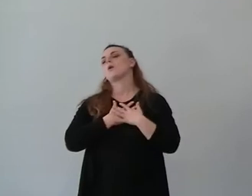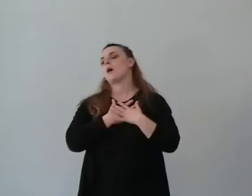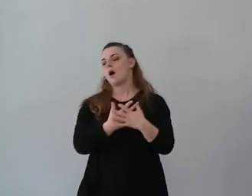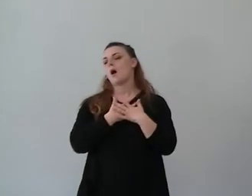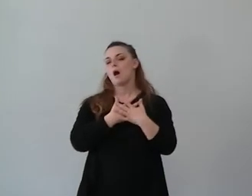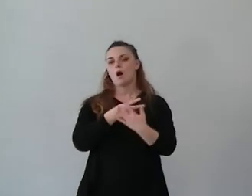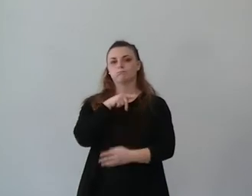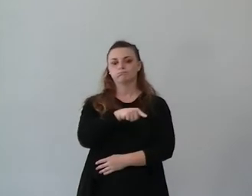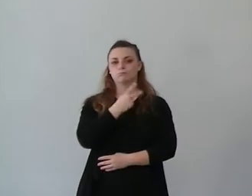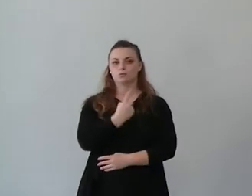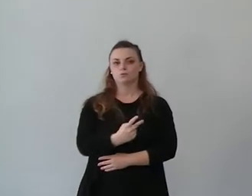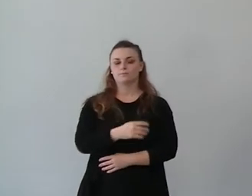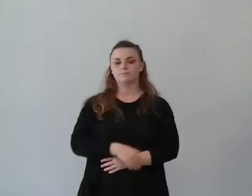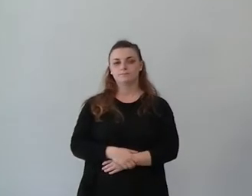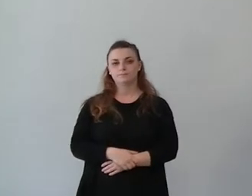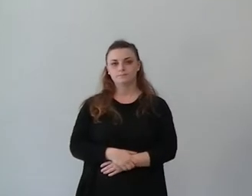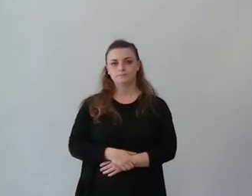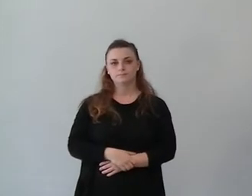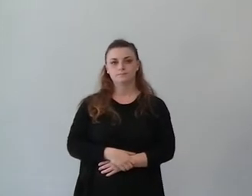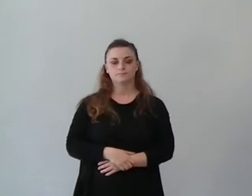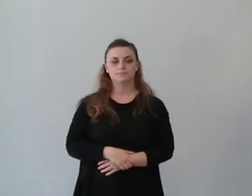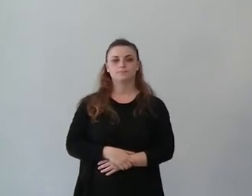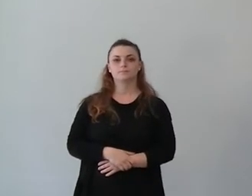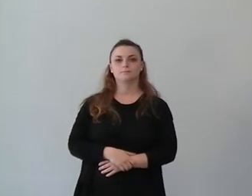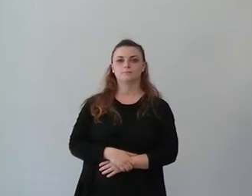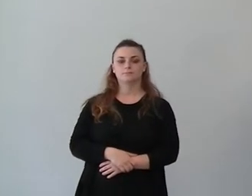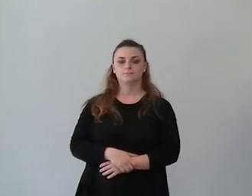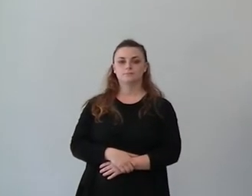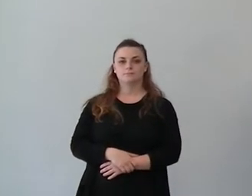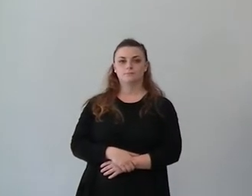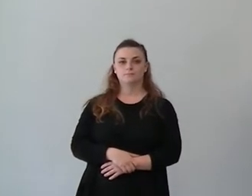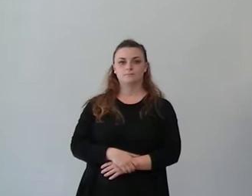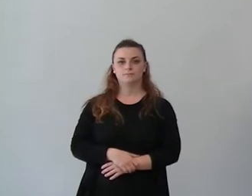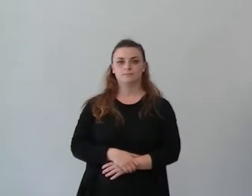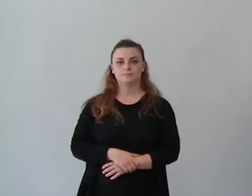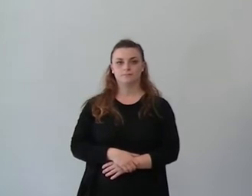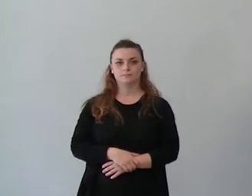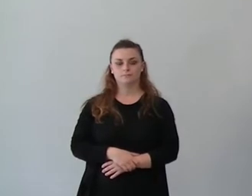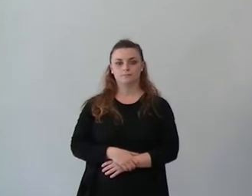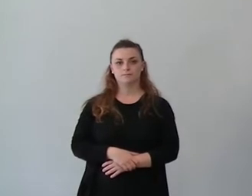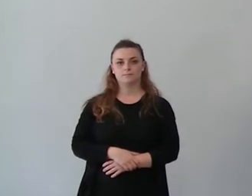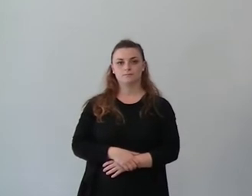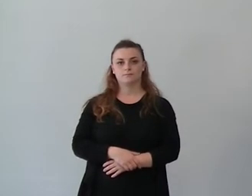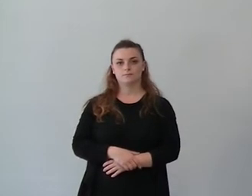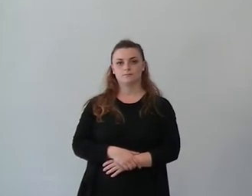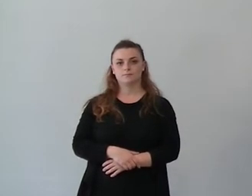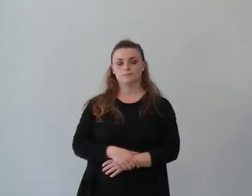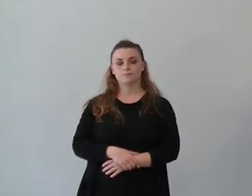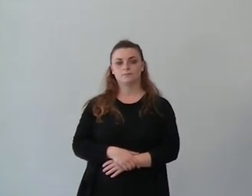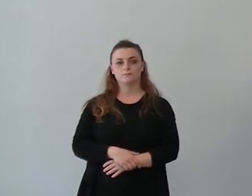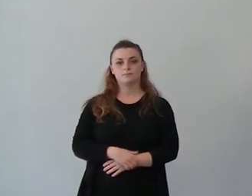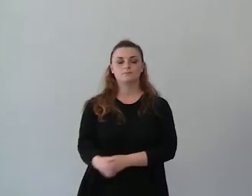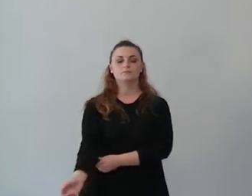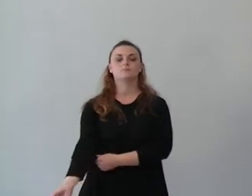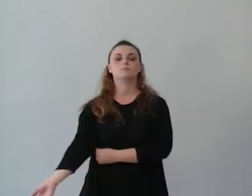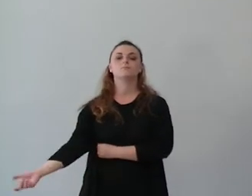those letters, Paul writes to encourage, to strengthen, and to remind Timothy things he's been taught. In